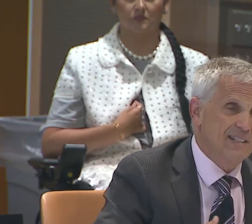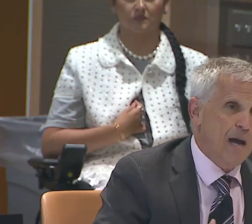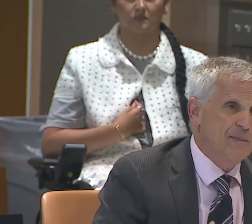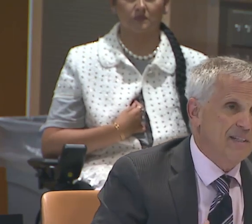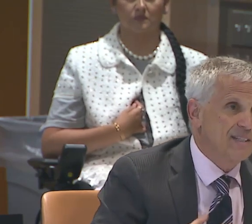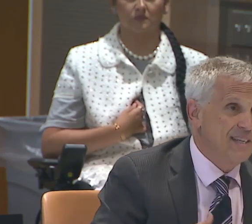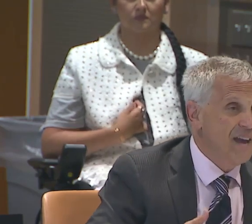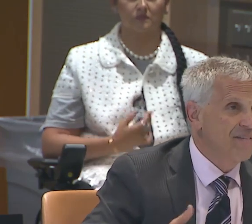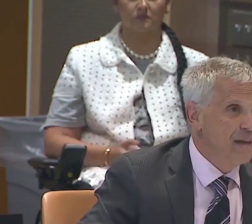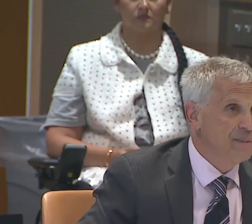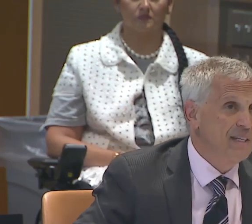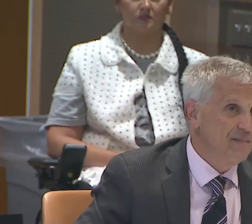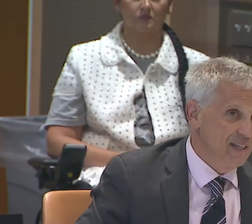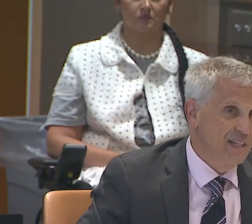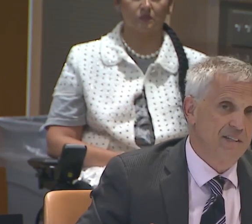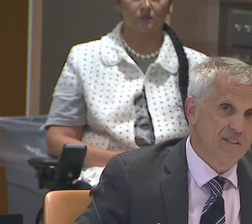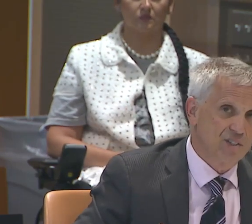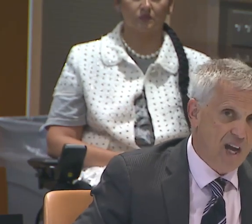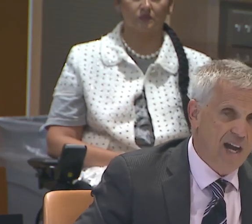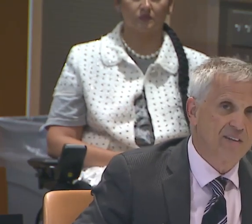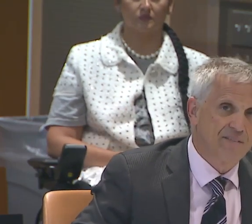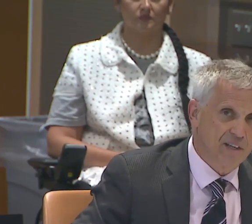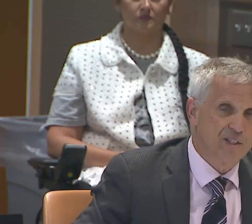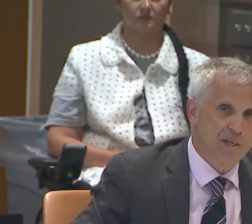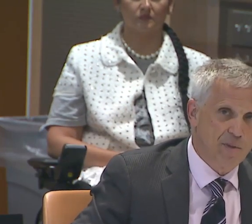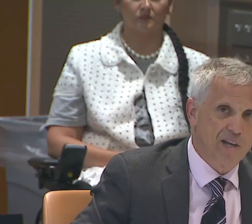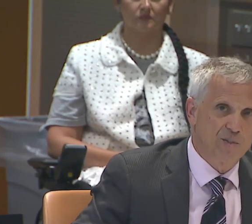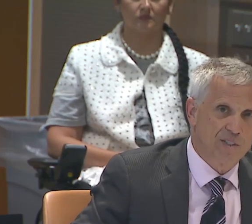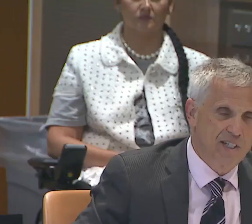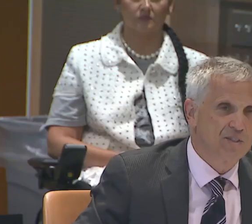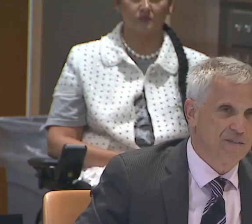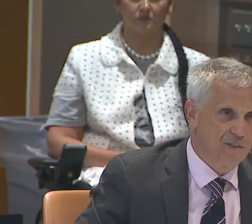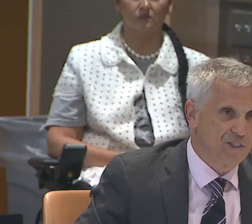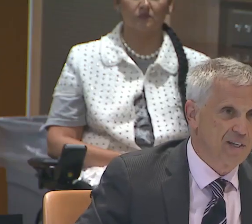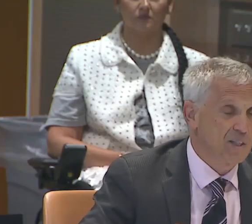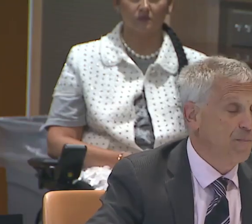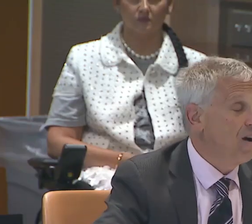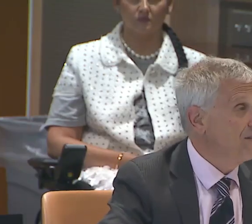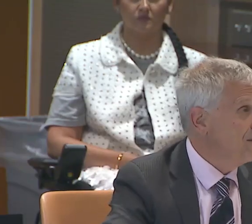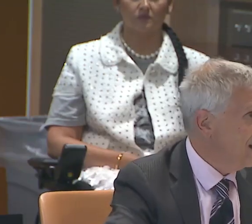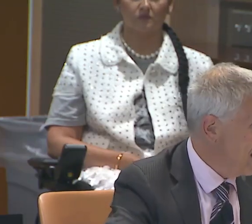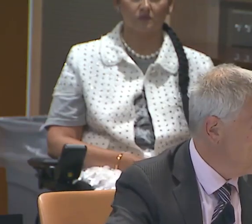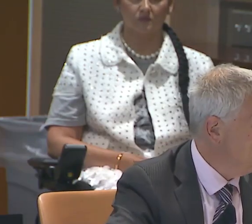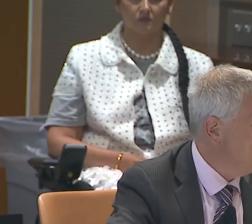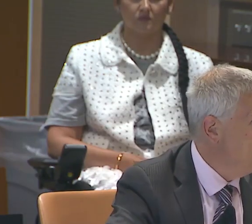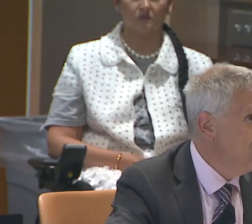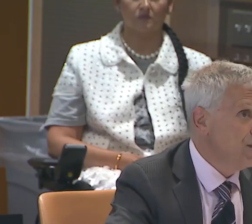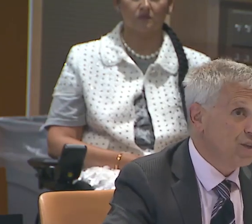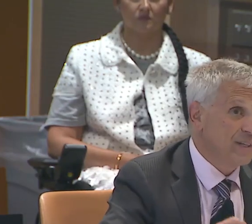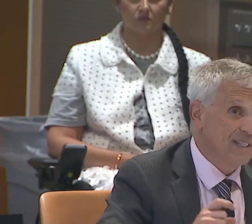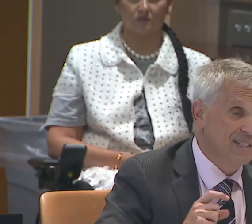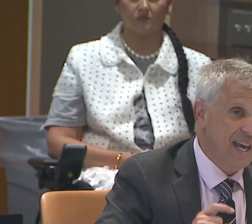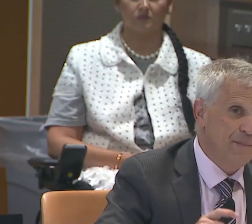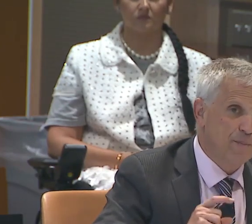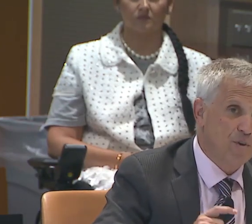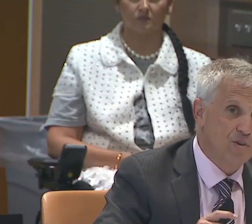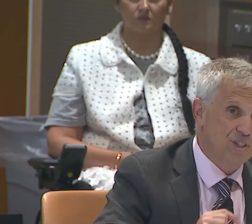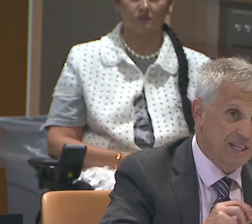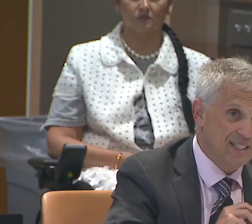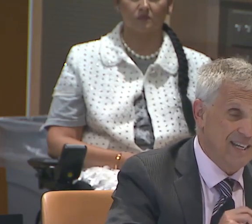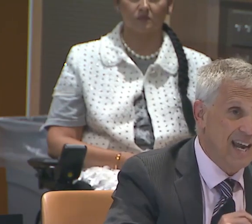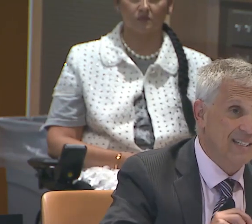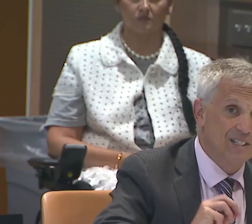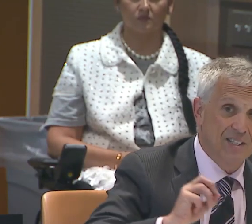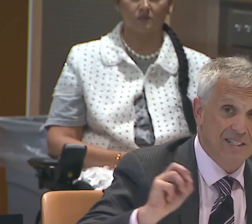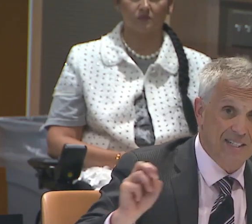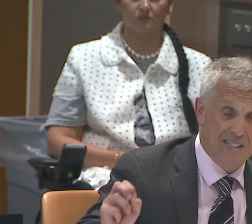Belize adopted the CFM-TV, the Child Functioning Module Teacher version, as part of their EMIS. So it's the same approach